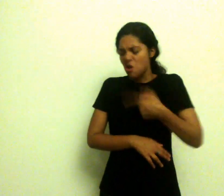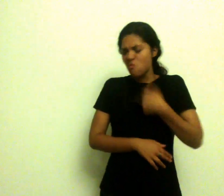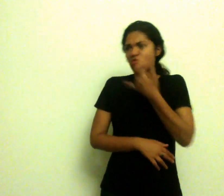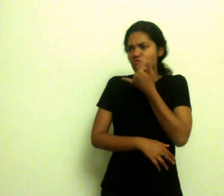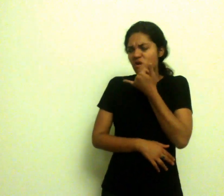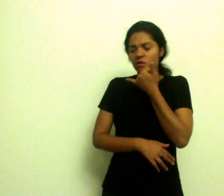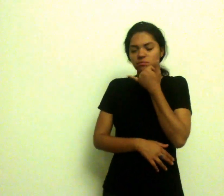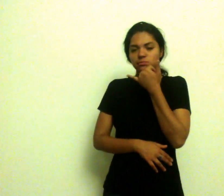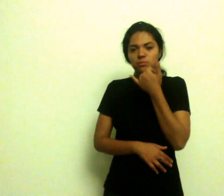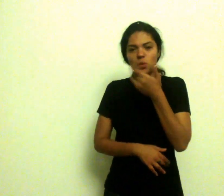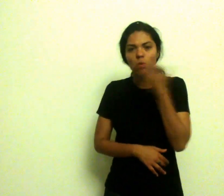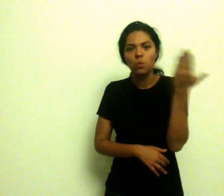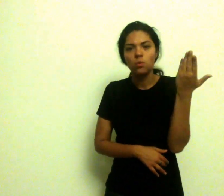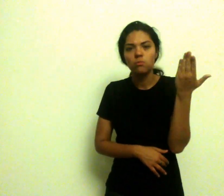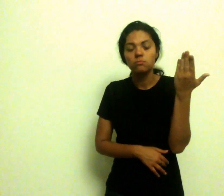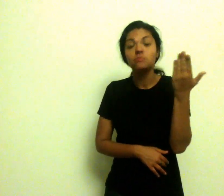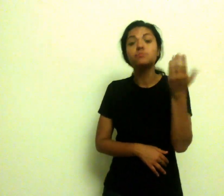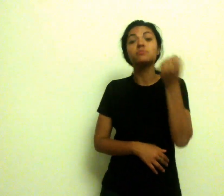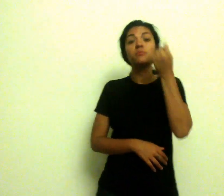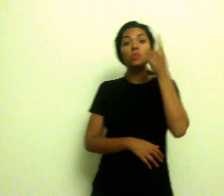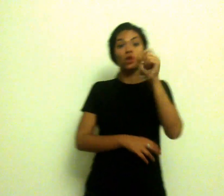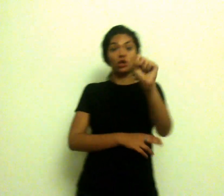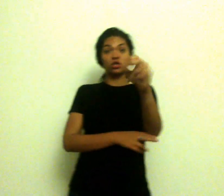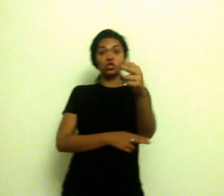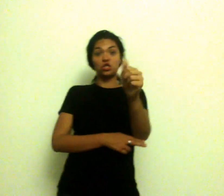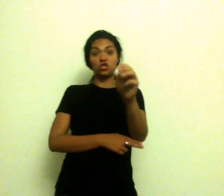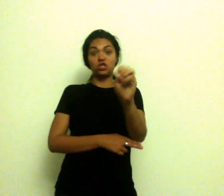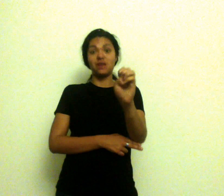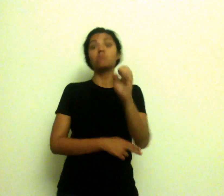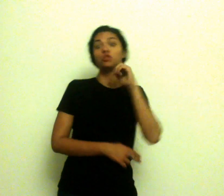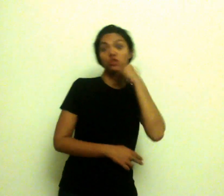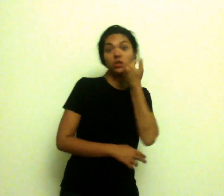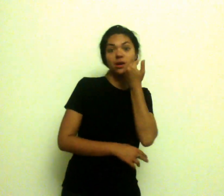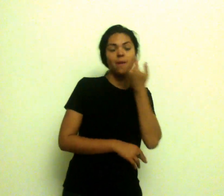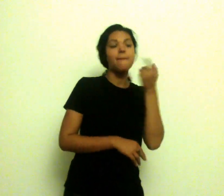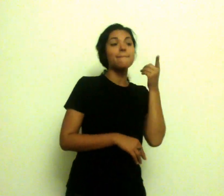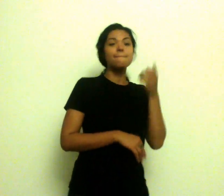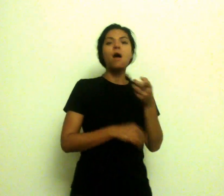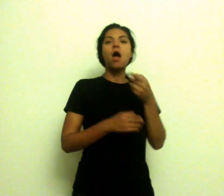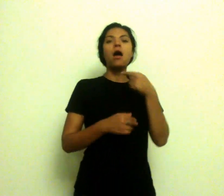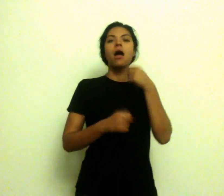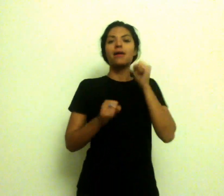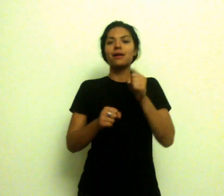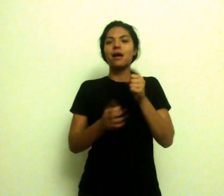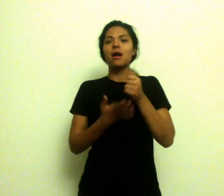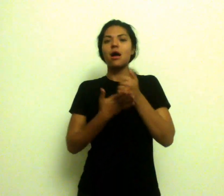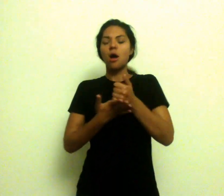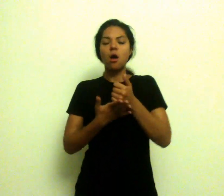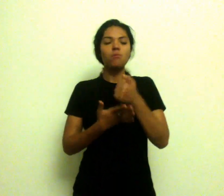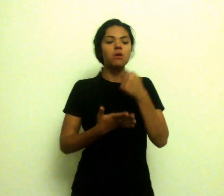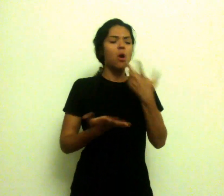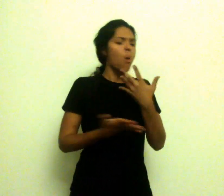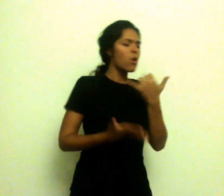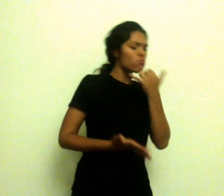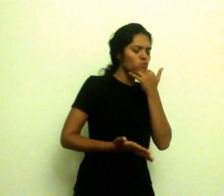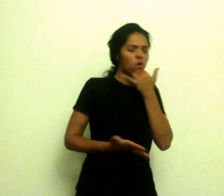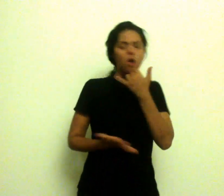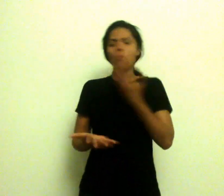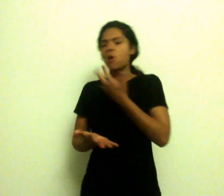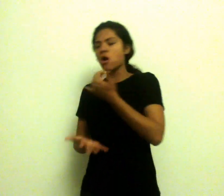When shame has been jettisoned from our society, you will find how incredible the